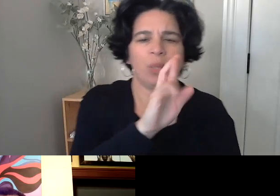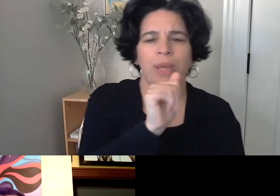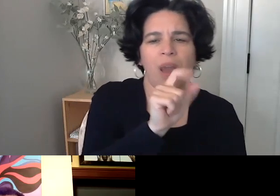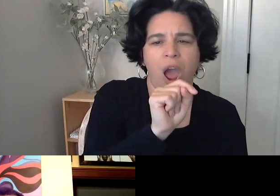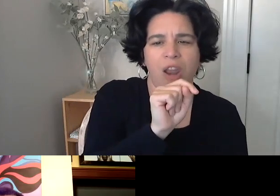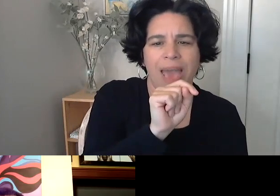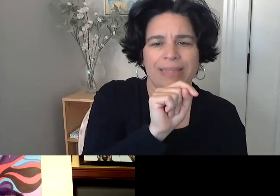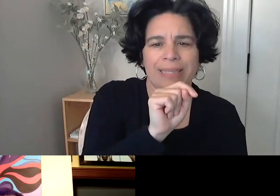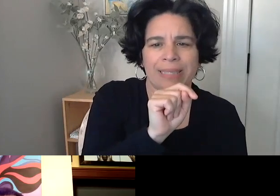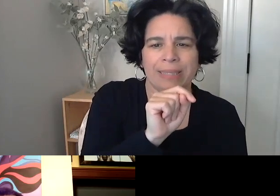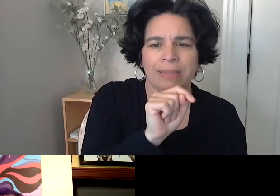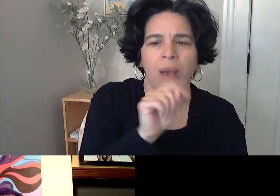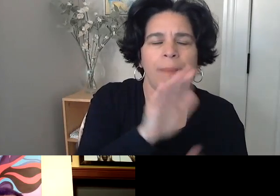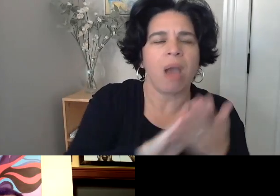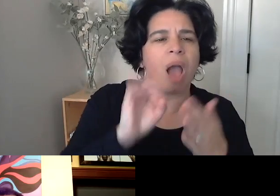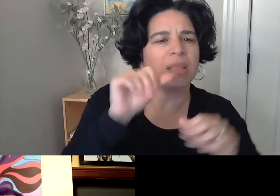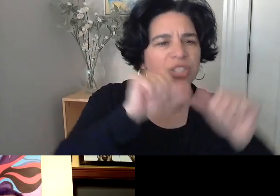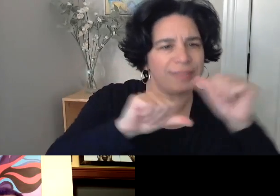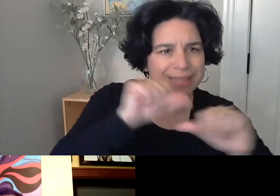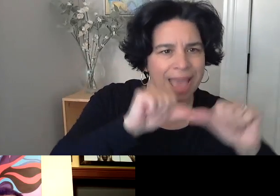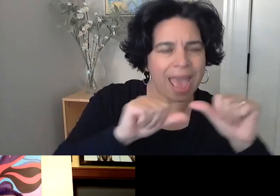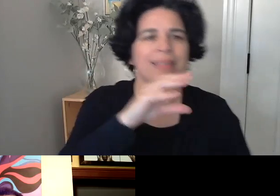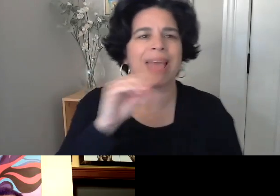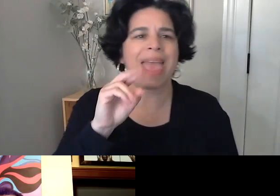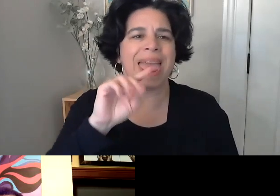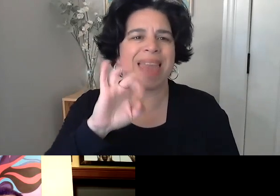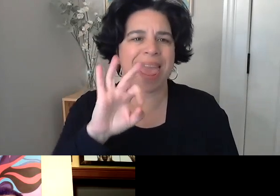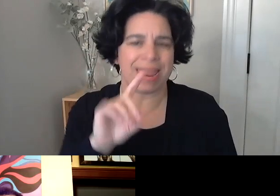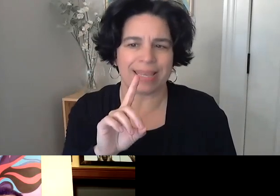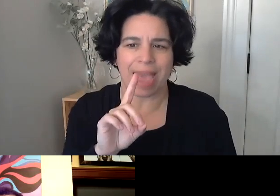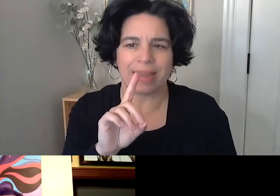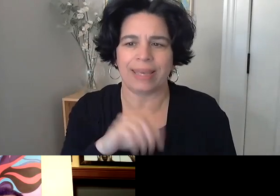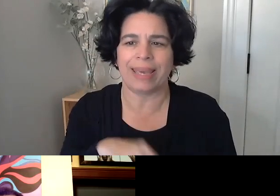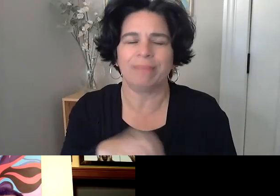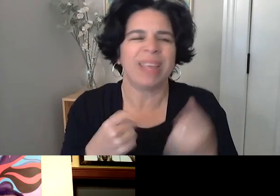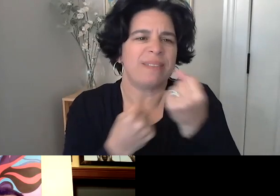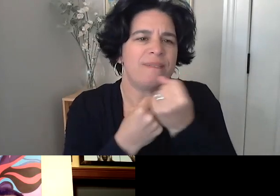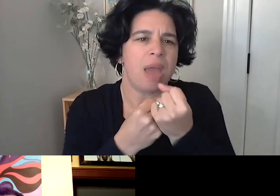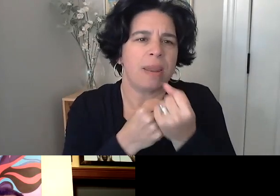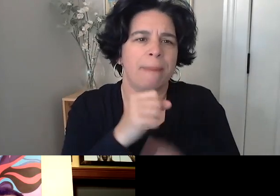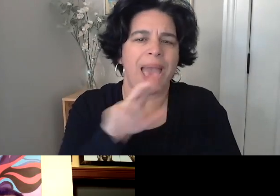Astrophysics is a collaboration between the College of Science and NTID.